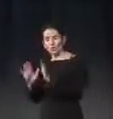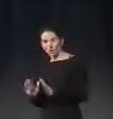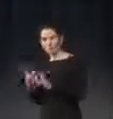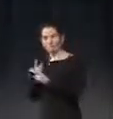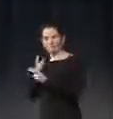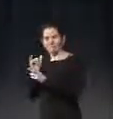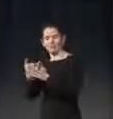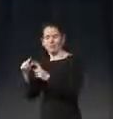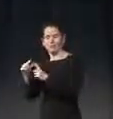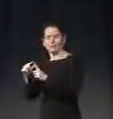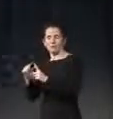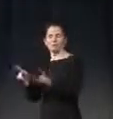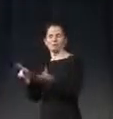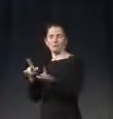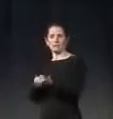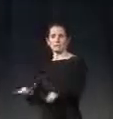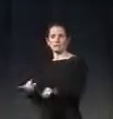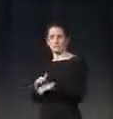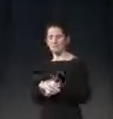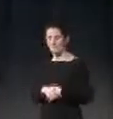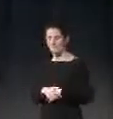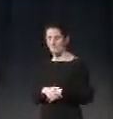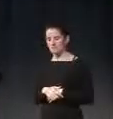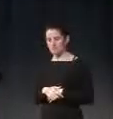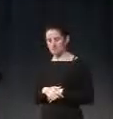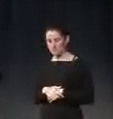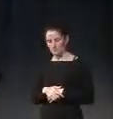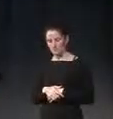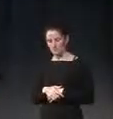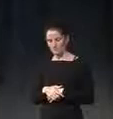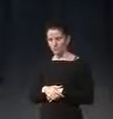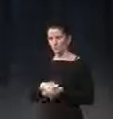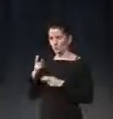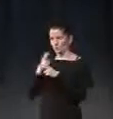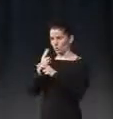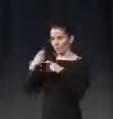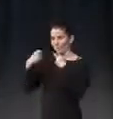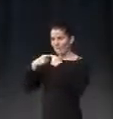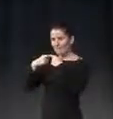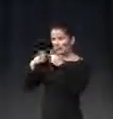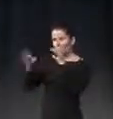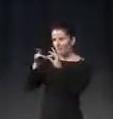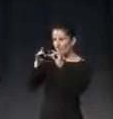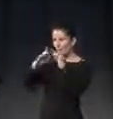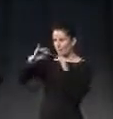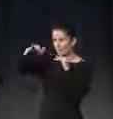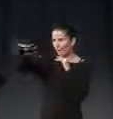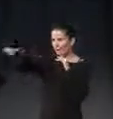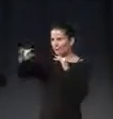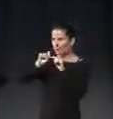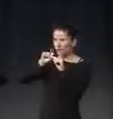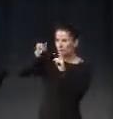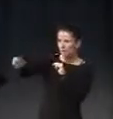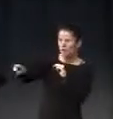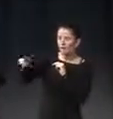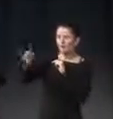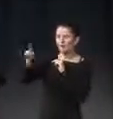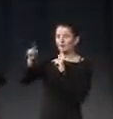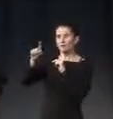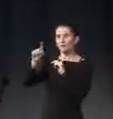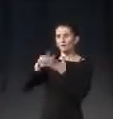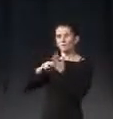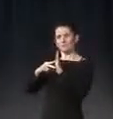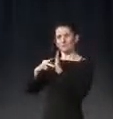with that term. Transmitting a call via electromagnetic waves offered a solution to the problem of overseas